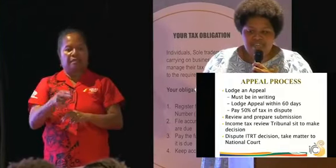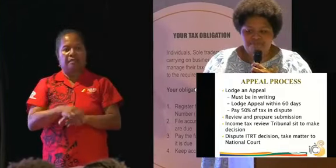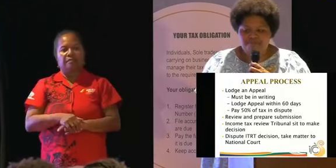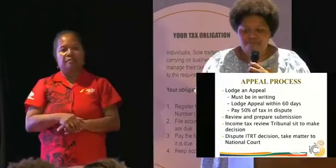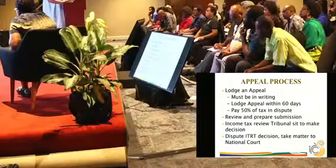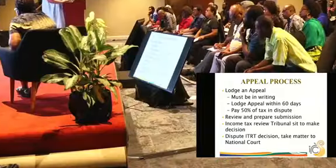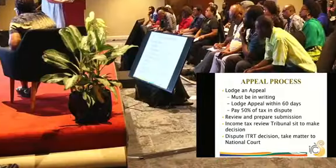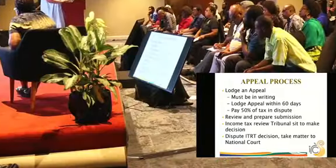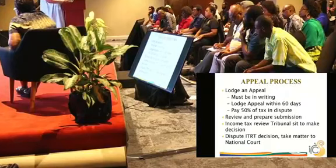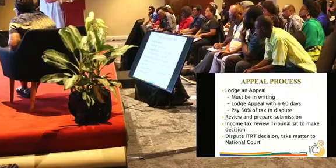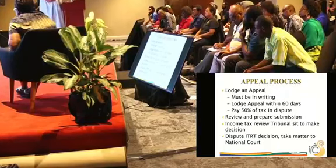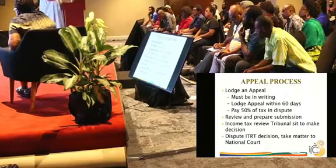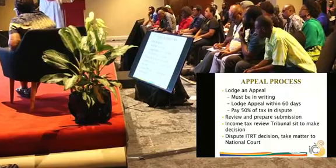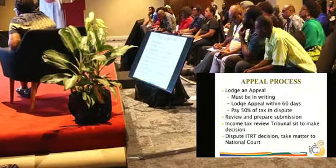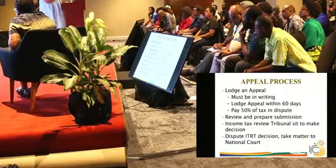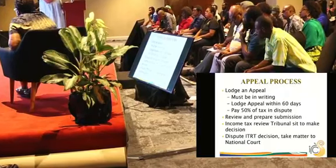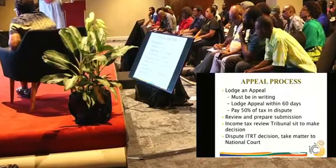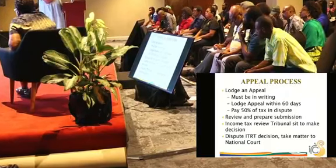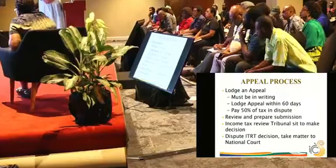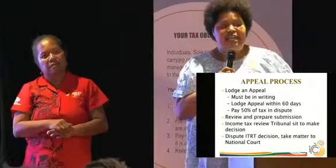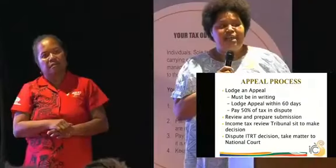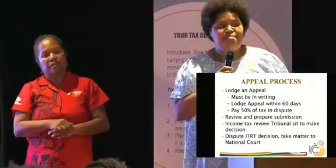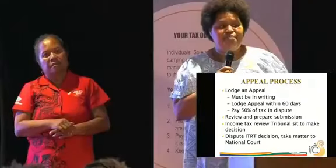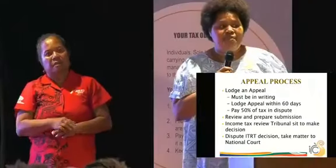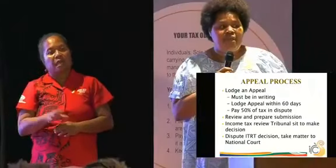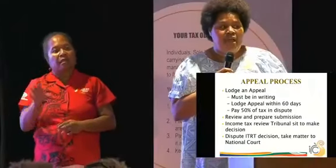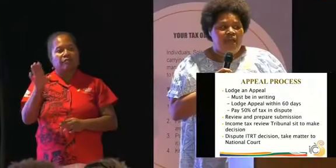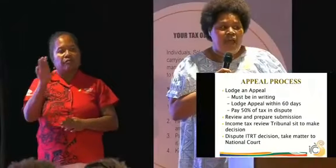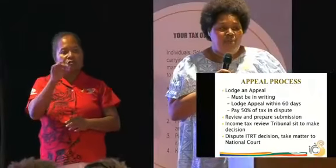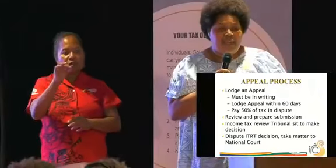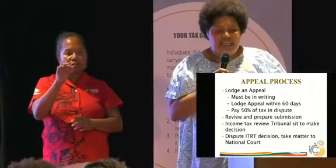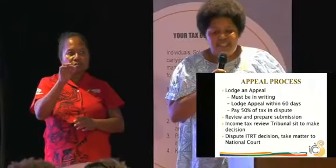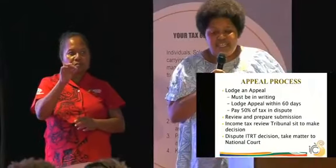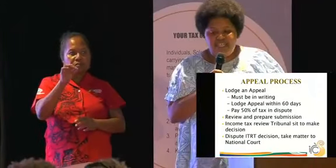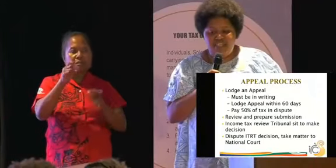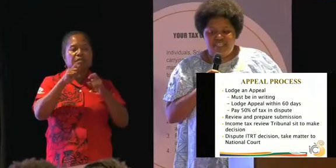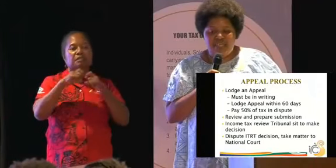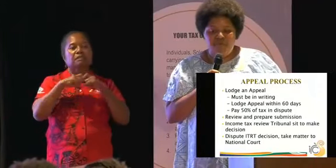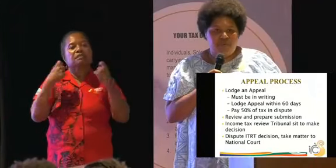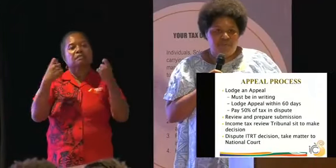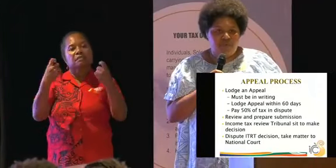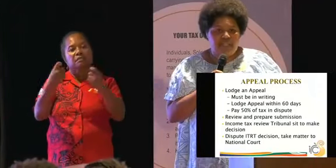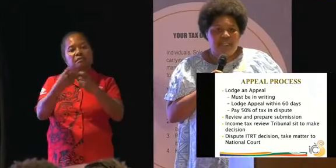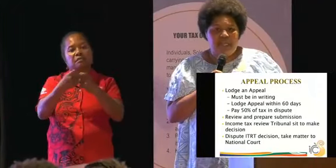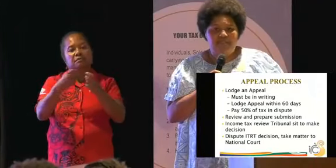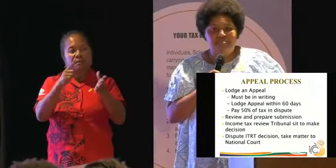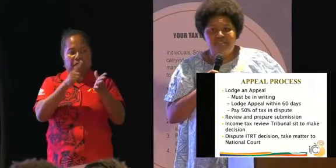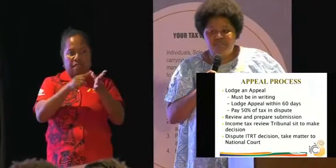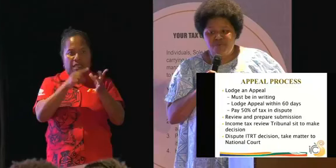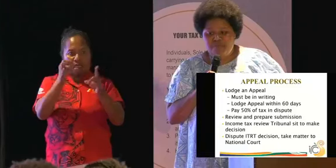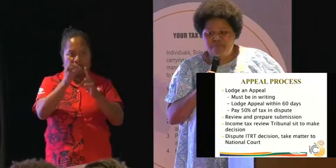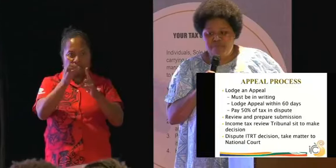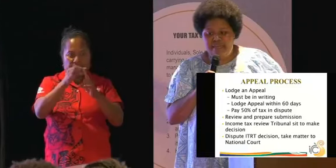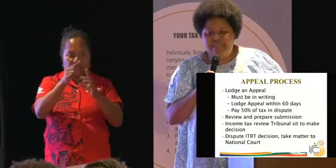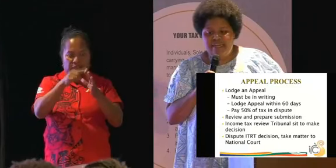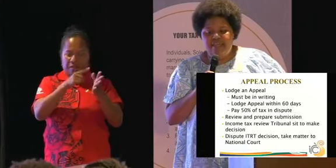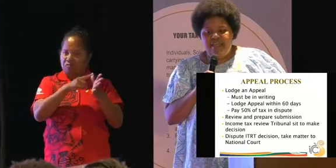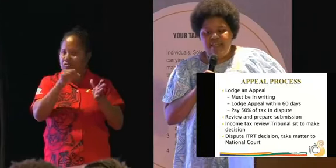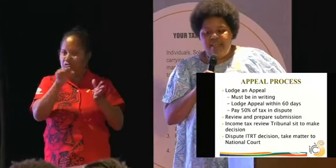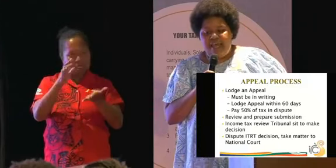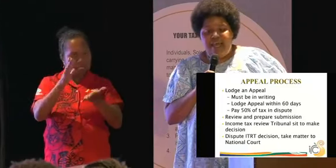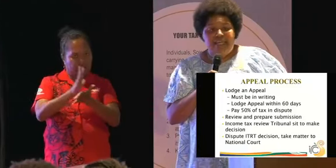Is it clear? So what they do in the our legal section is they will review it. A submission will be